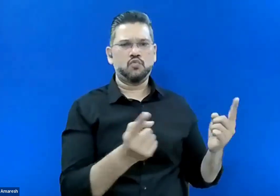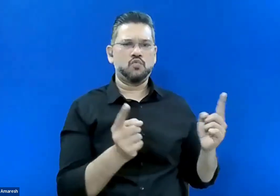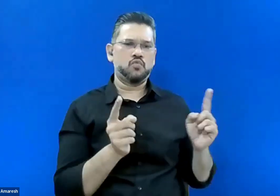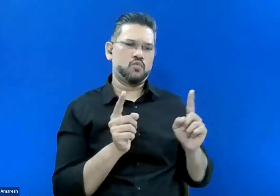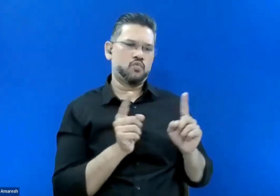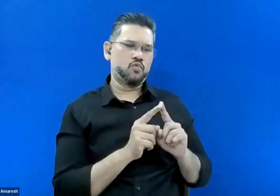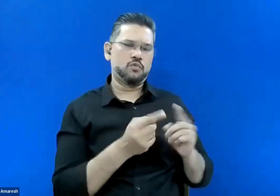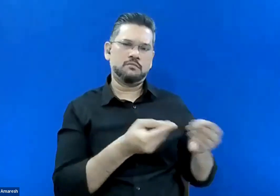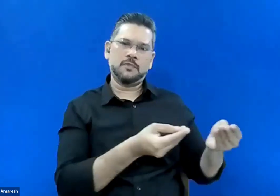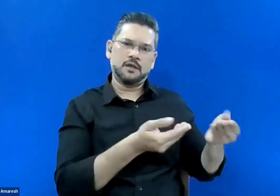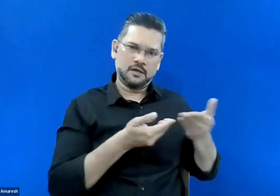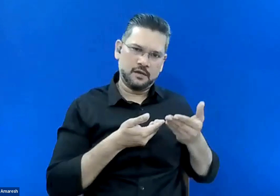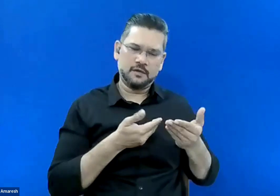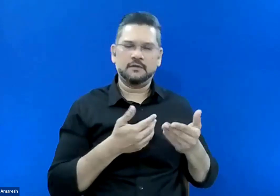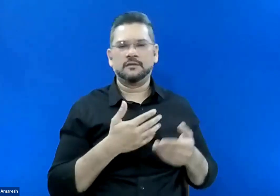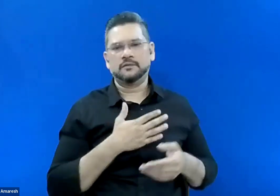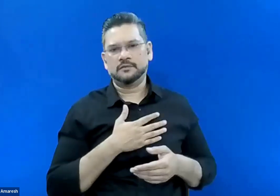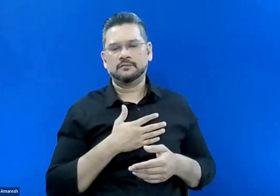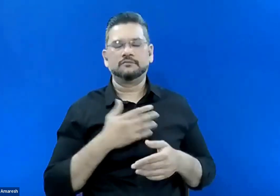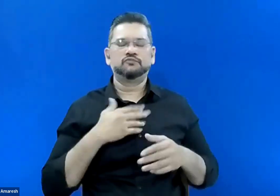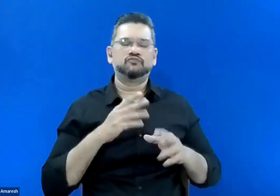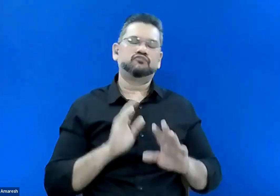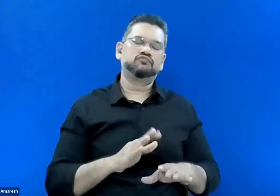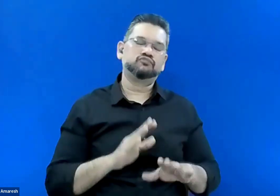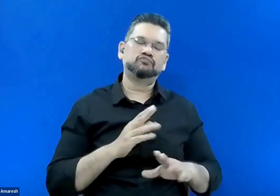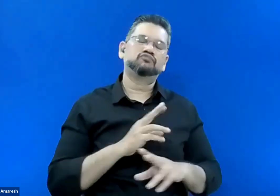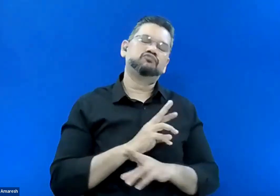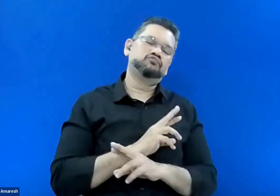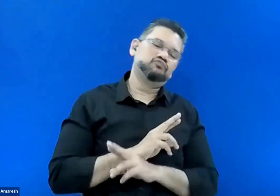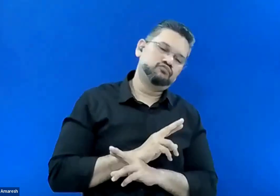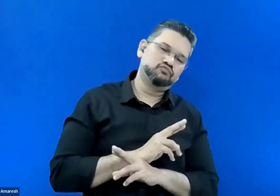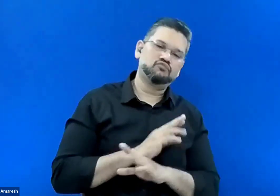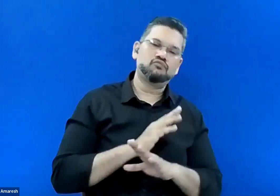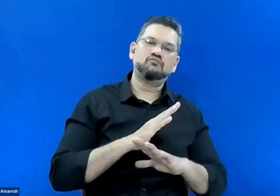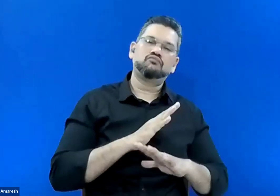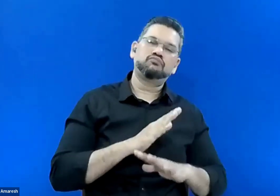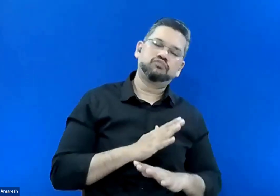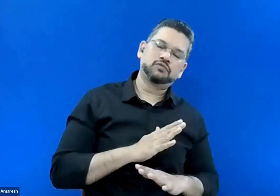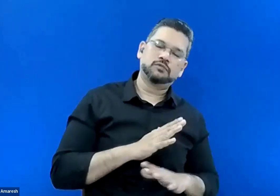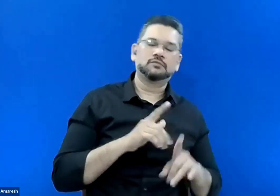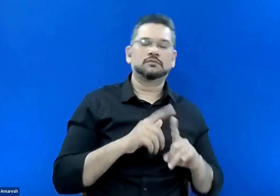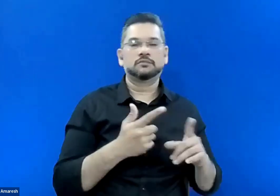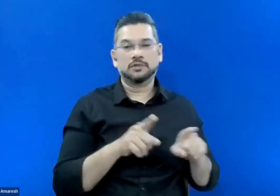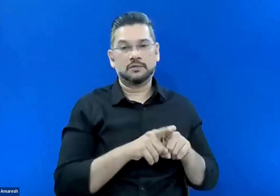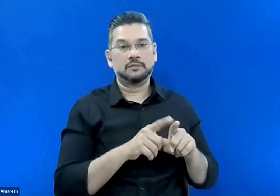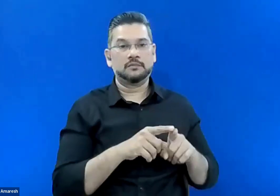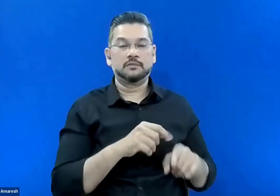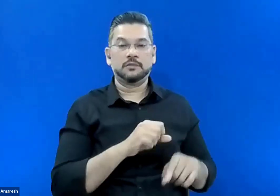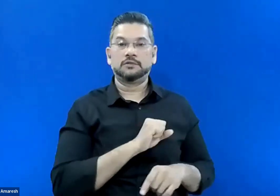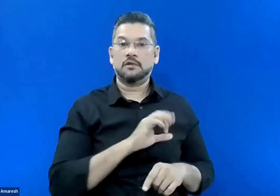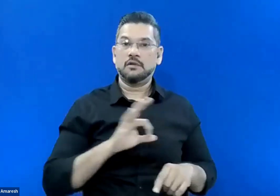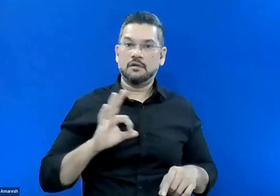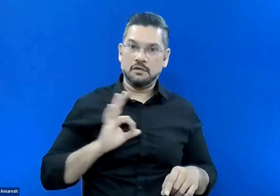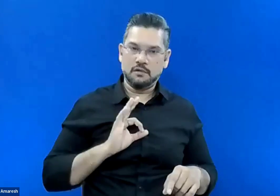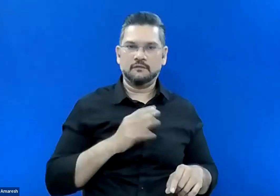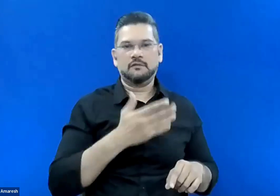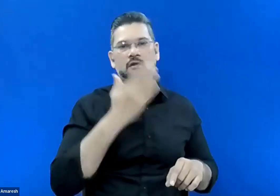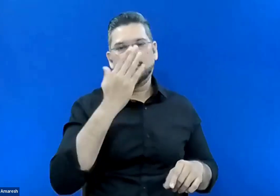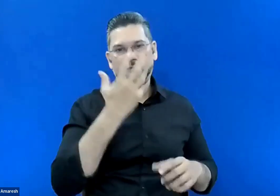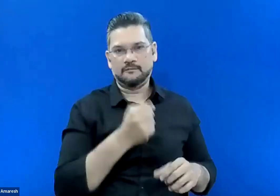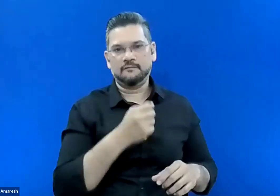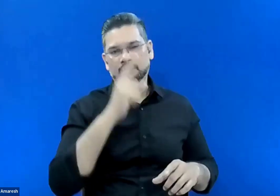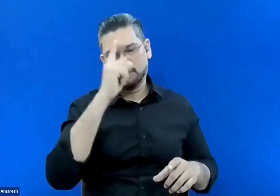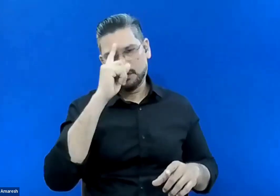including the staff that has been trained to assist the student with a psychosocial disability. So I have experience